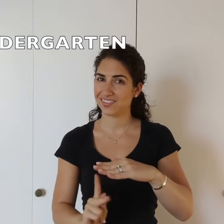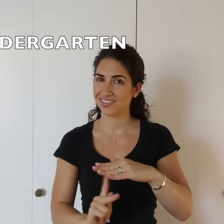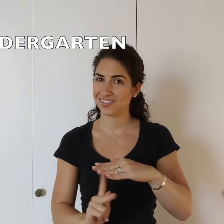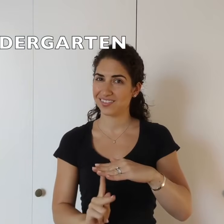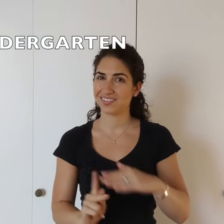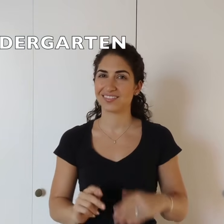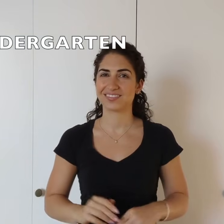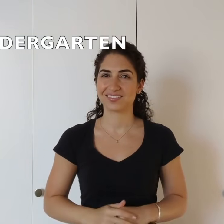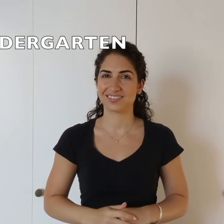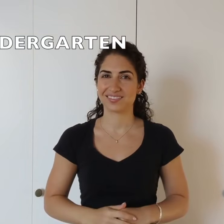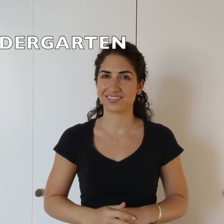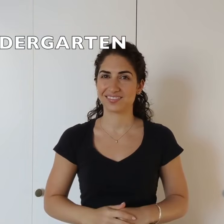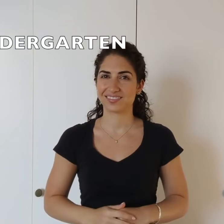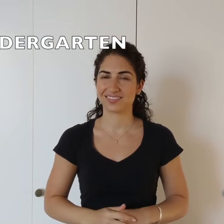kindergarten.